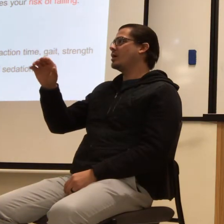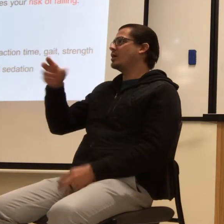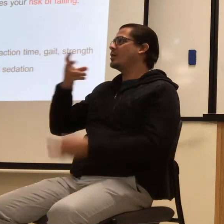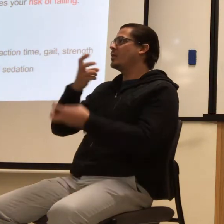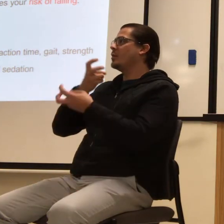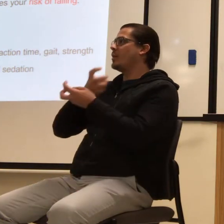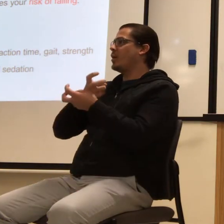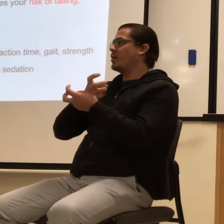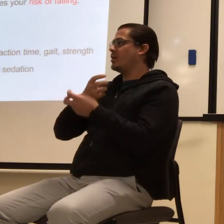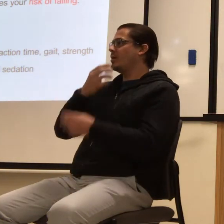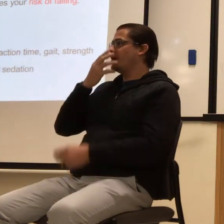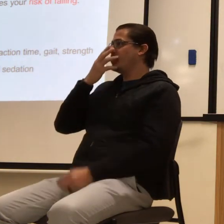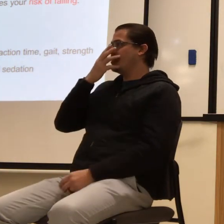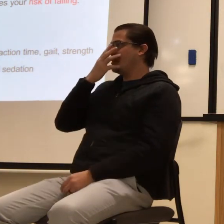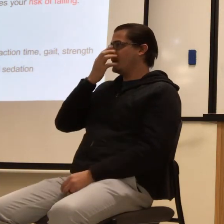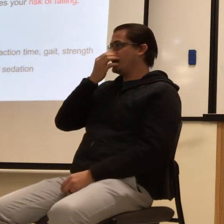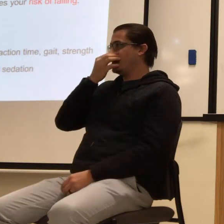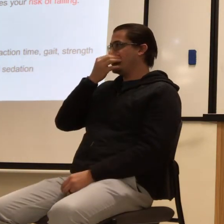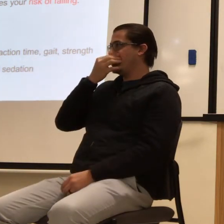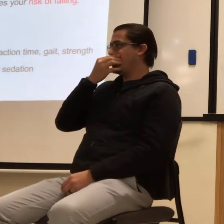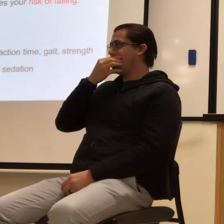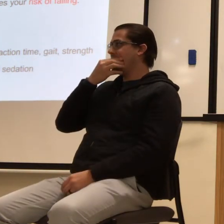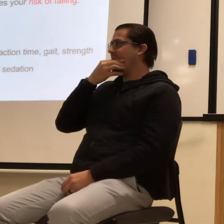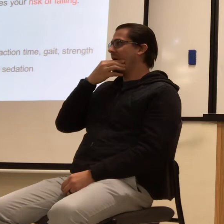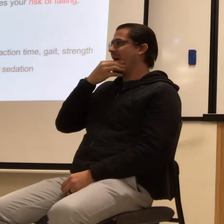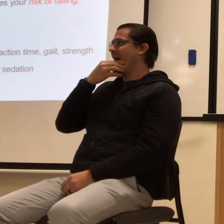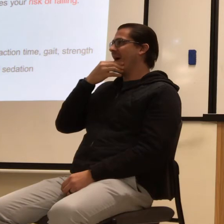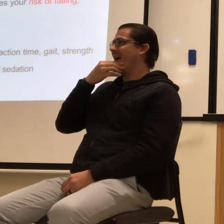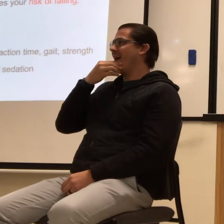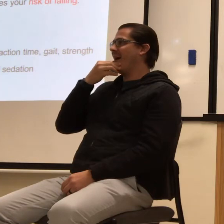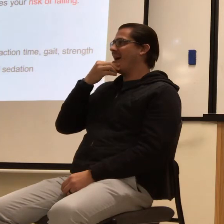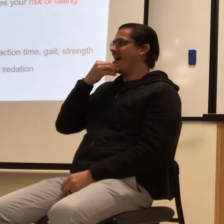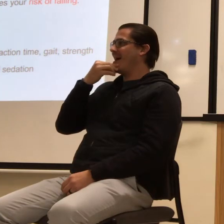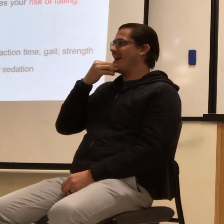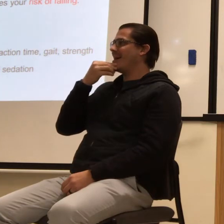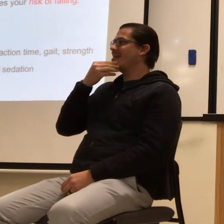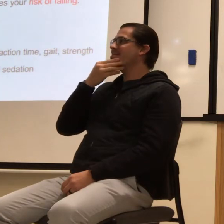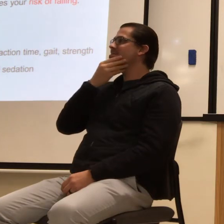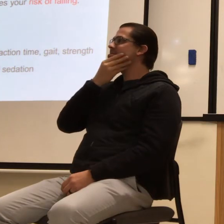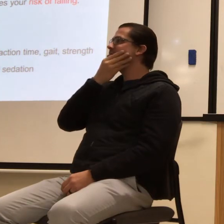and anything that increases risk of falling.